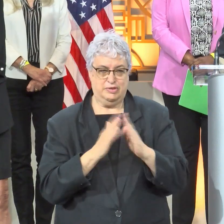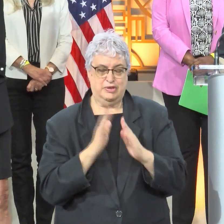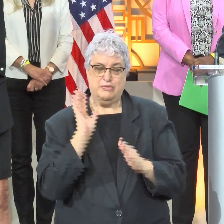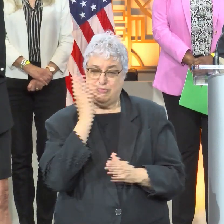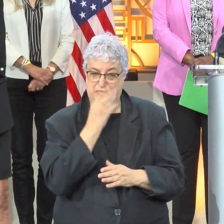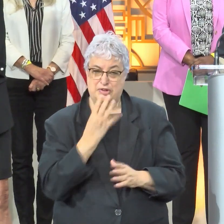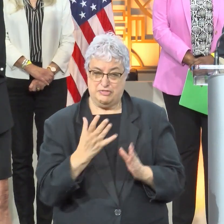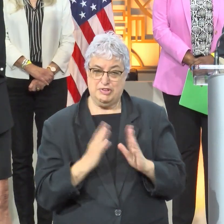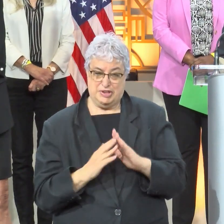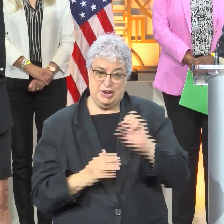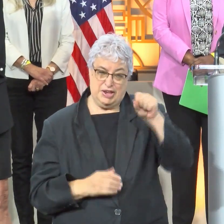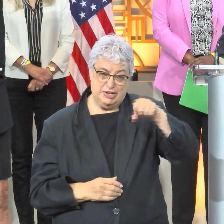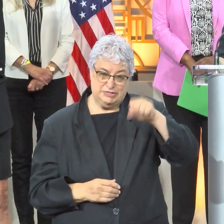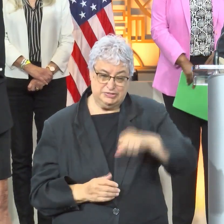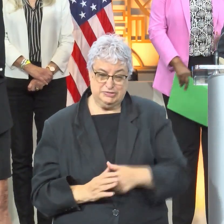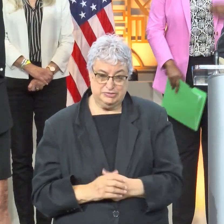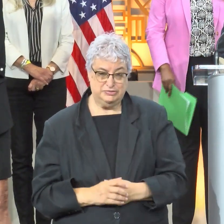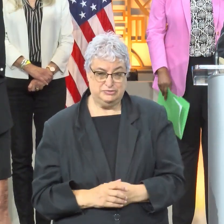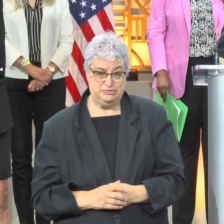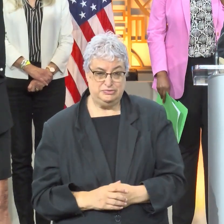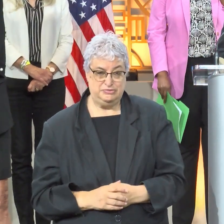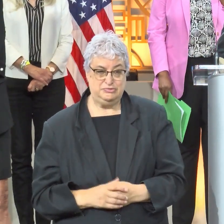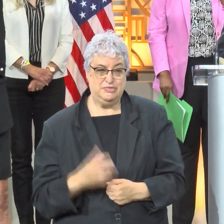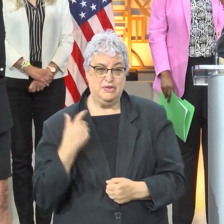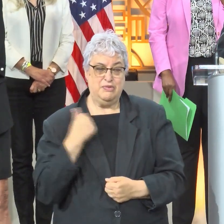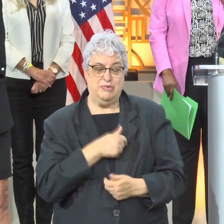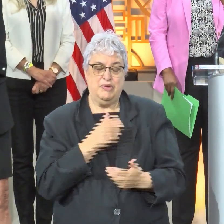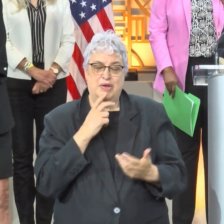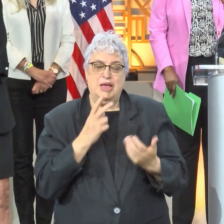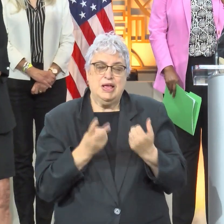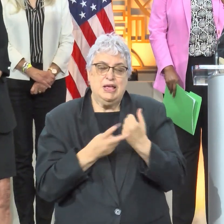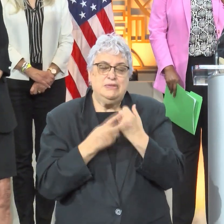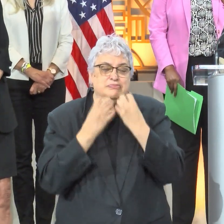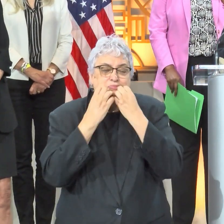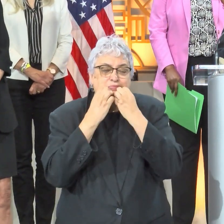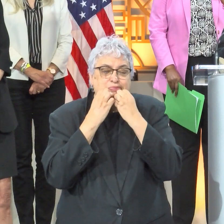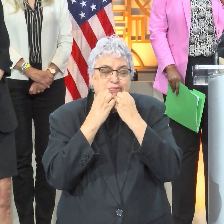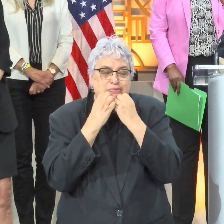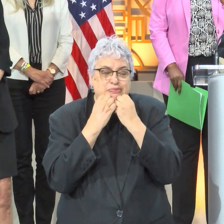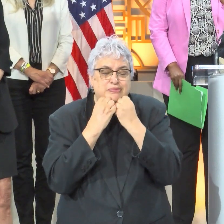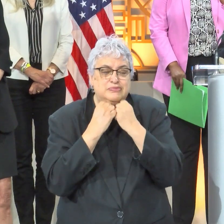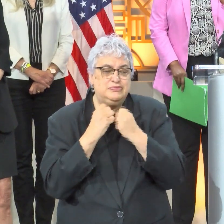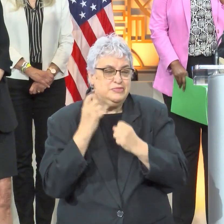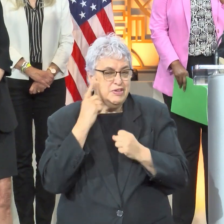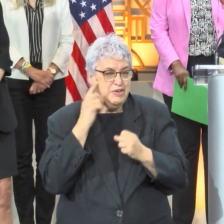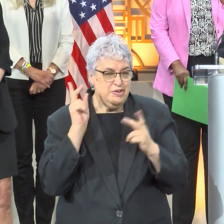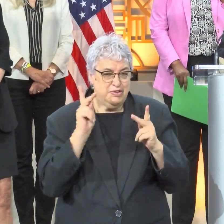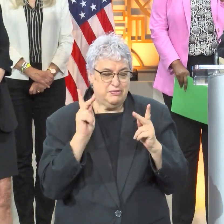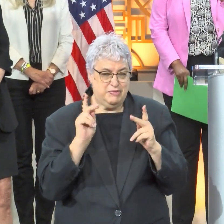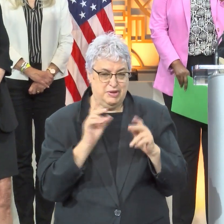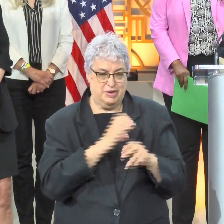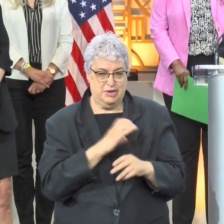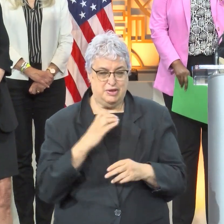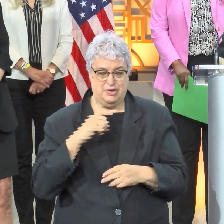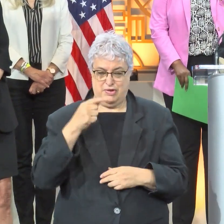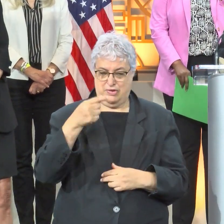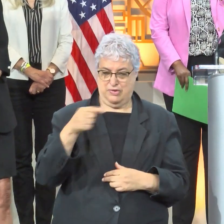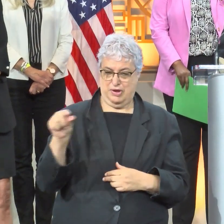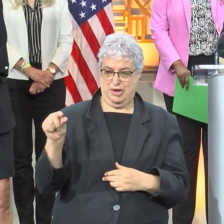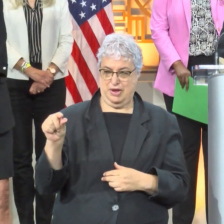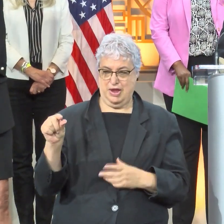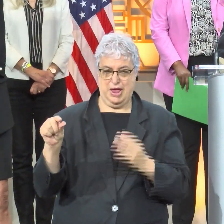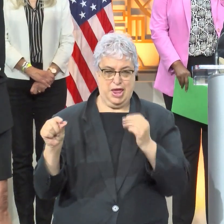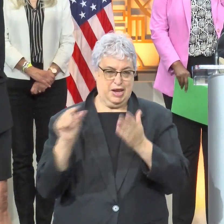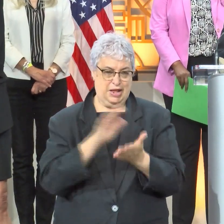city. And we want to keep it, as I heard today in City Council, green